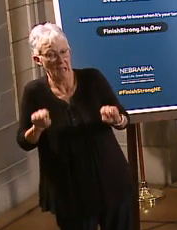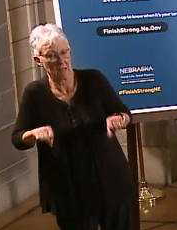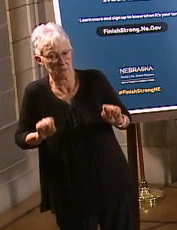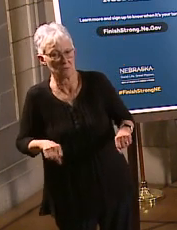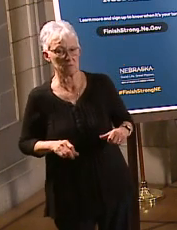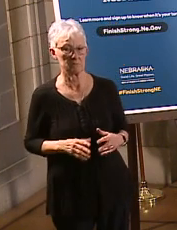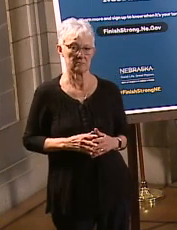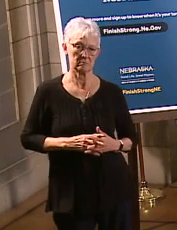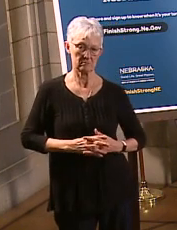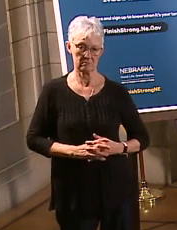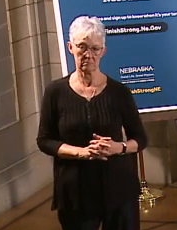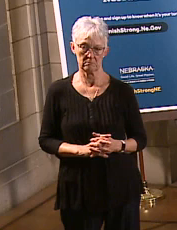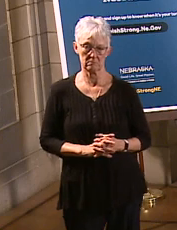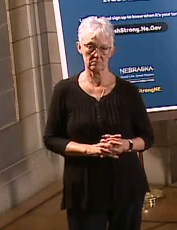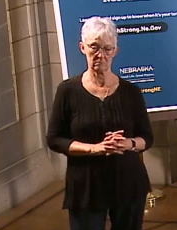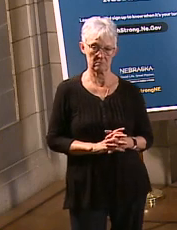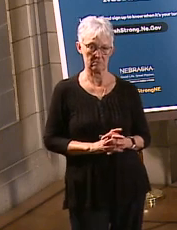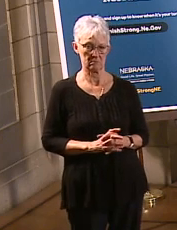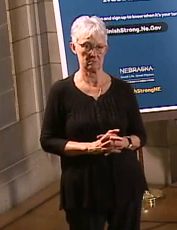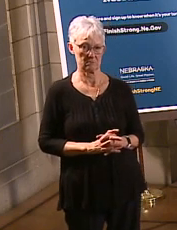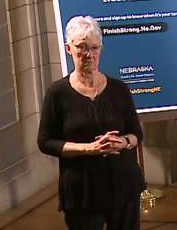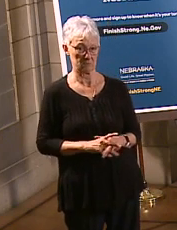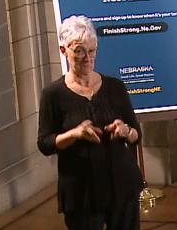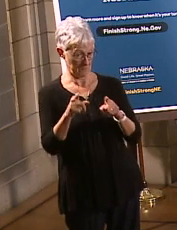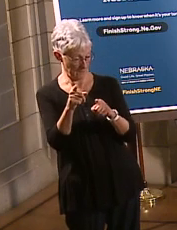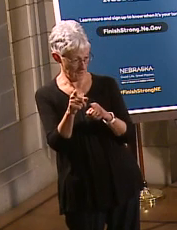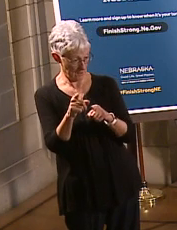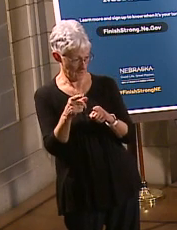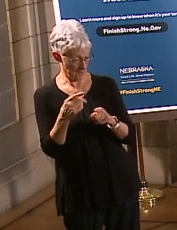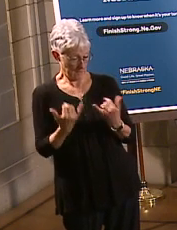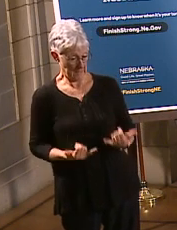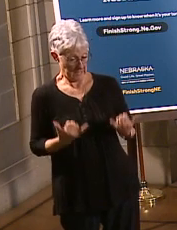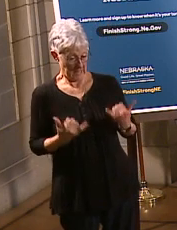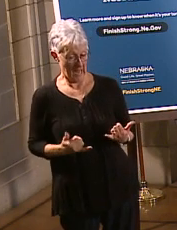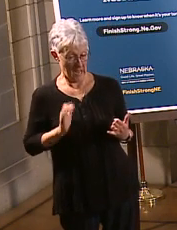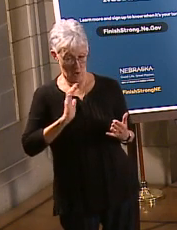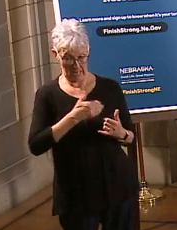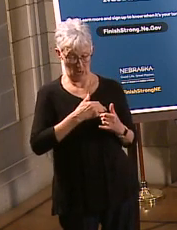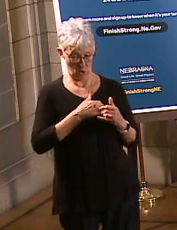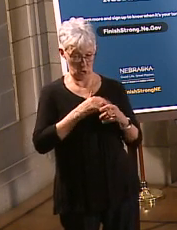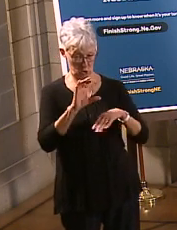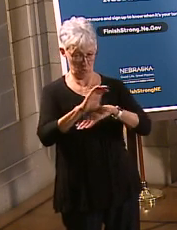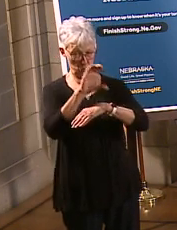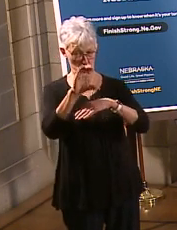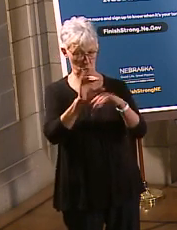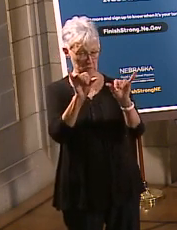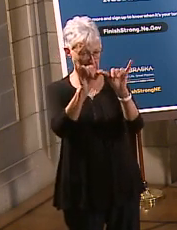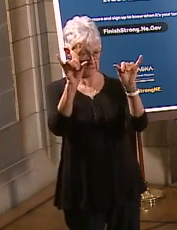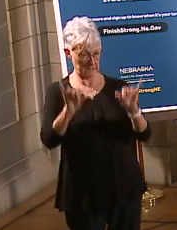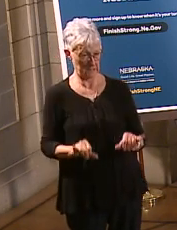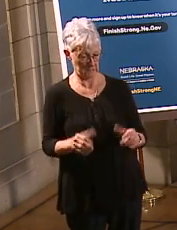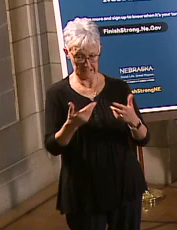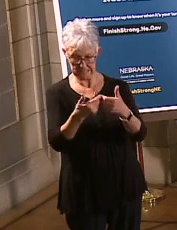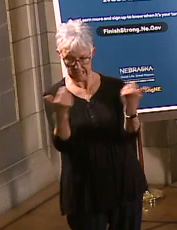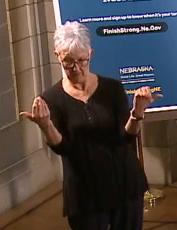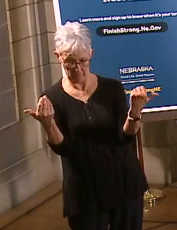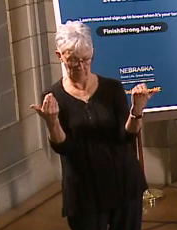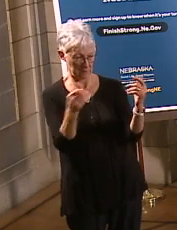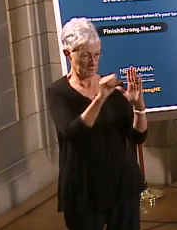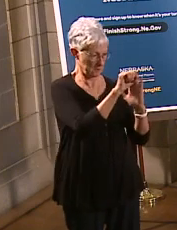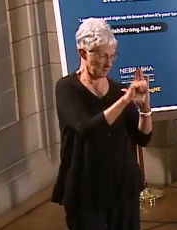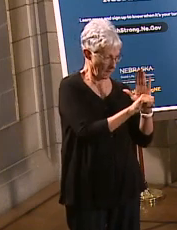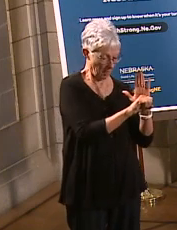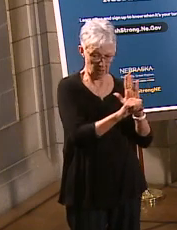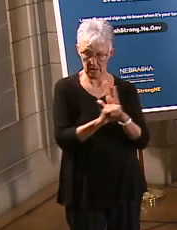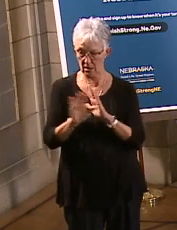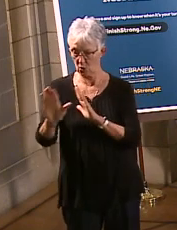guess, combining those systems together so that you have one system? And so the question is, how close are we to be able to